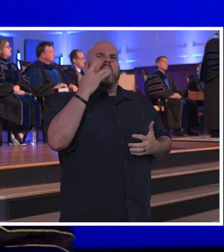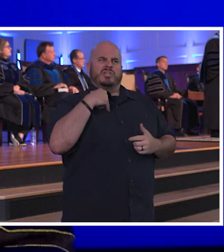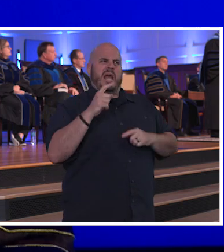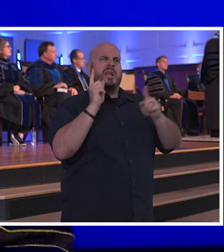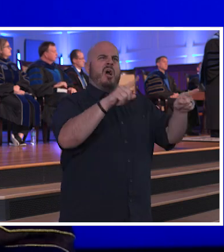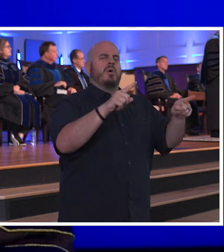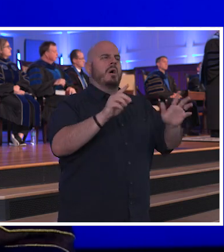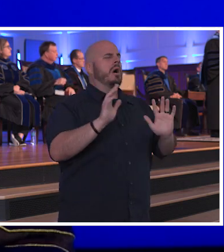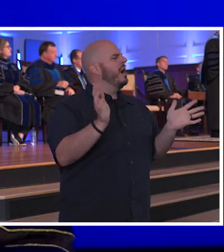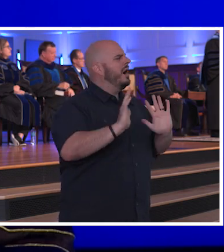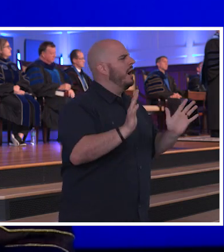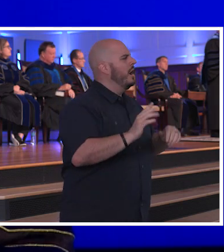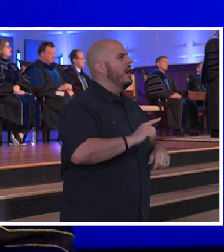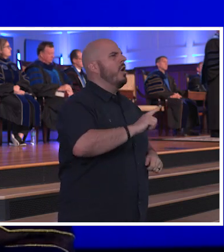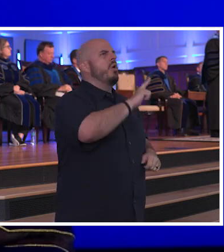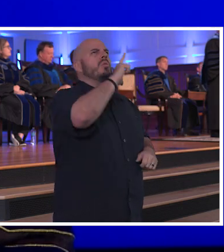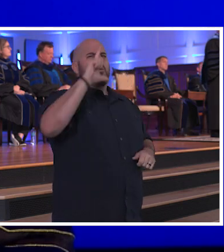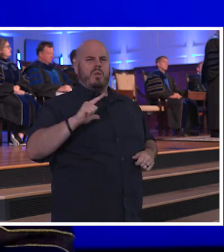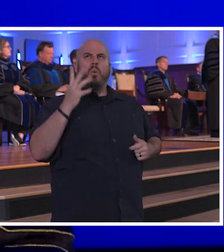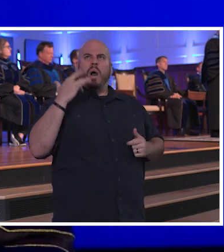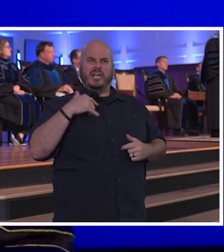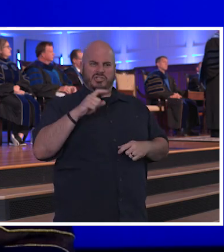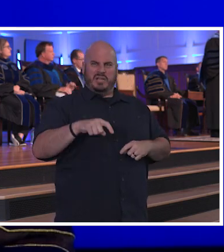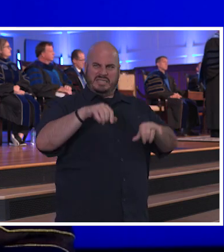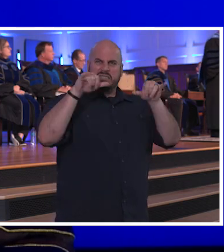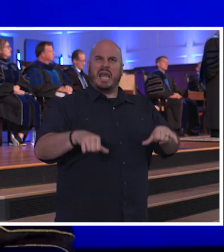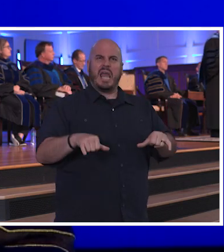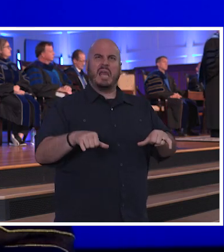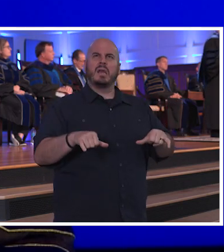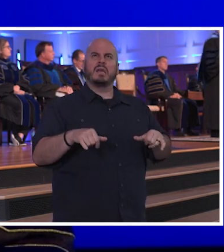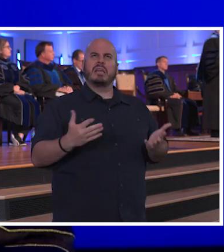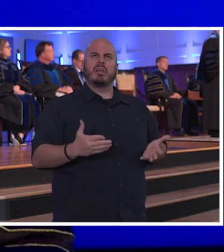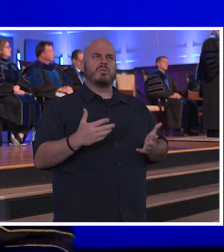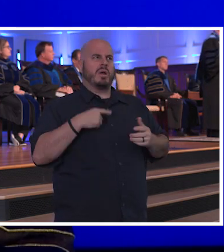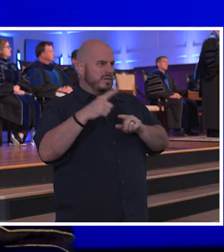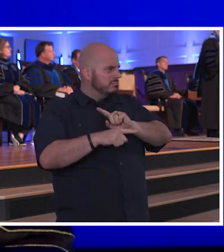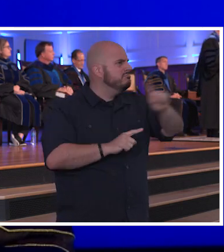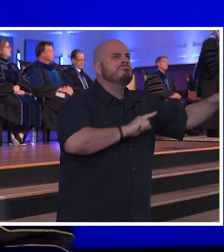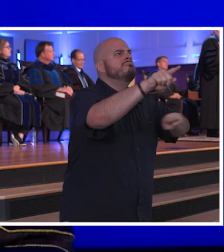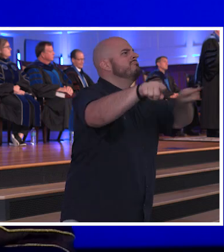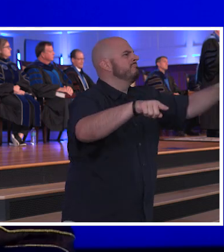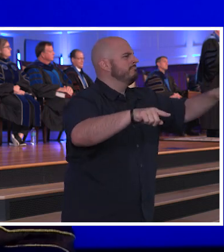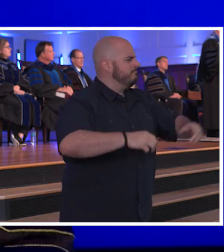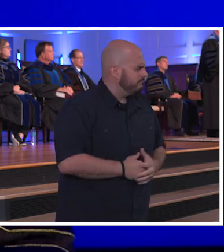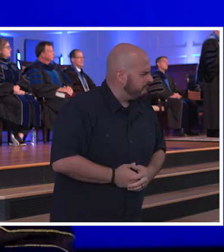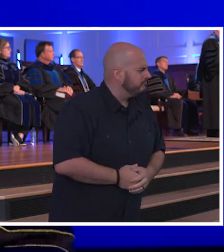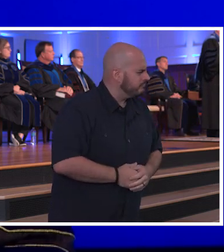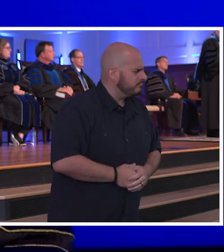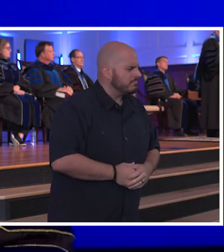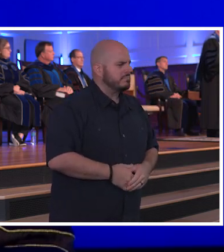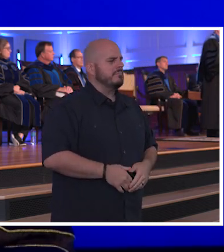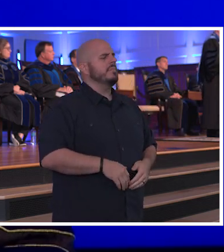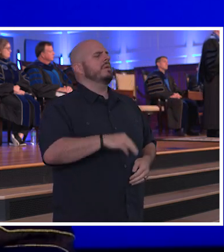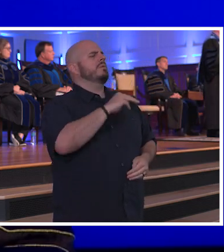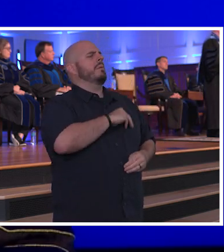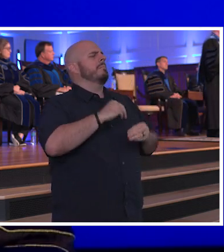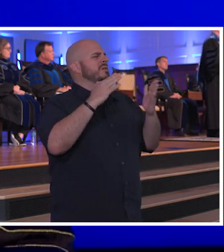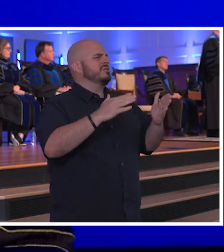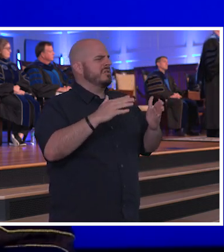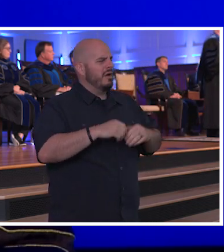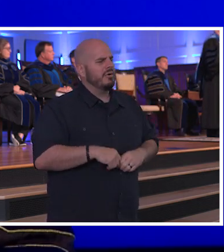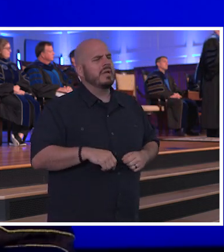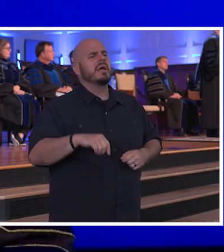I stay? Keith Falconer was a wonderfully gifted individual and a missionary to Yemen, where he would die